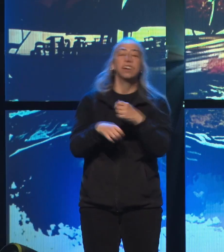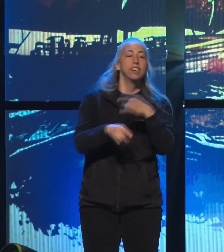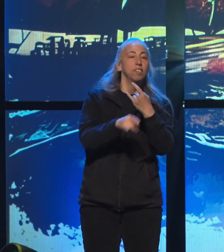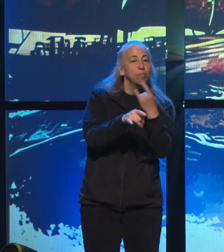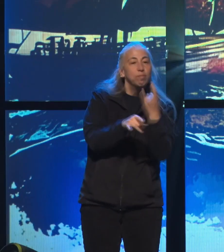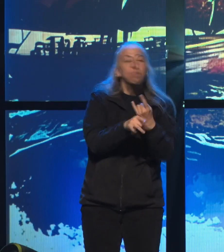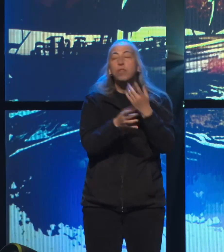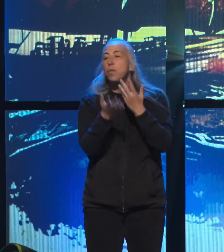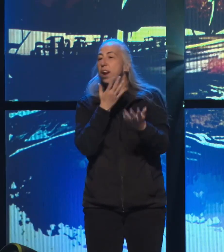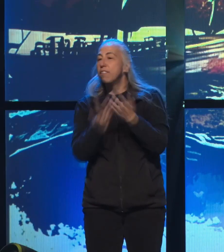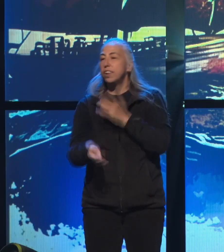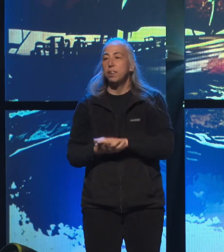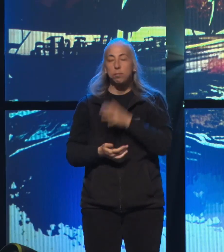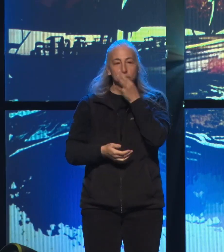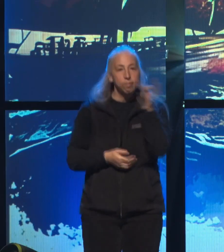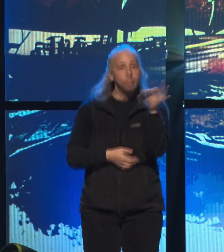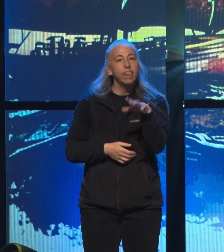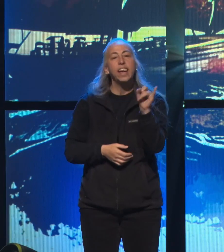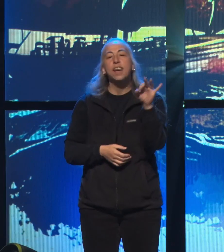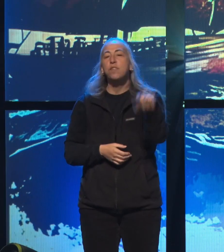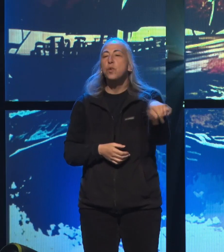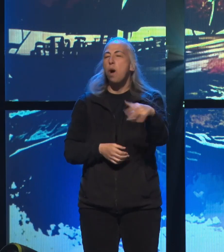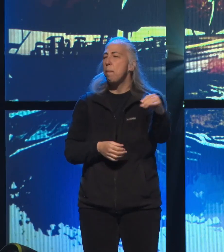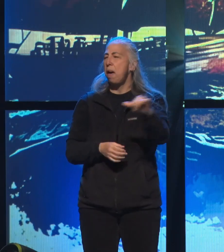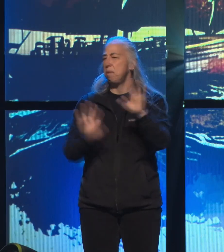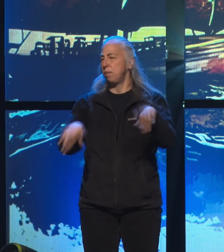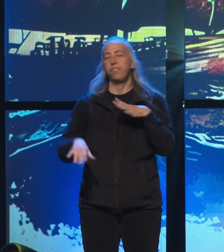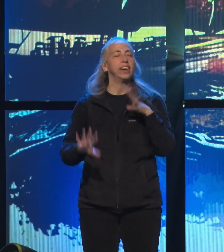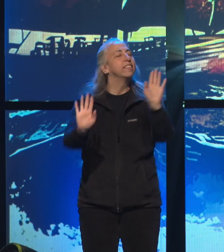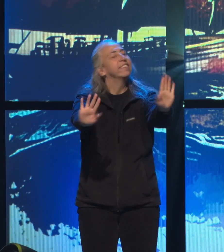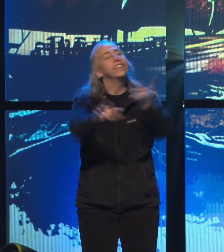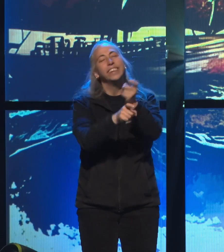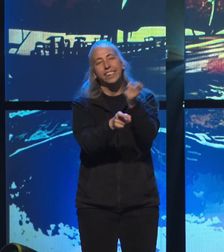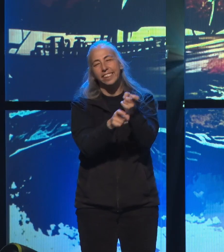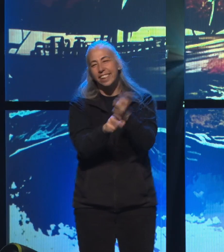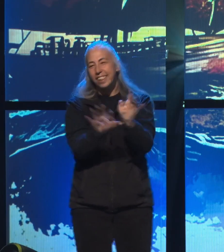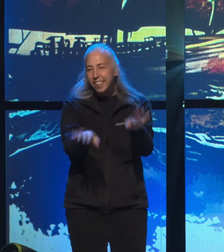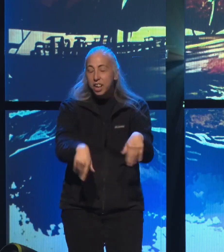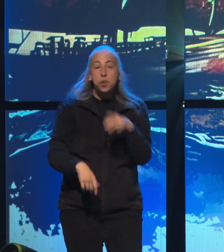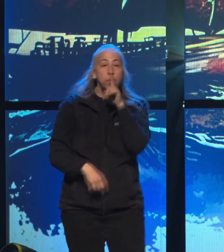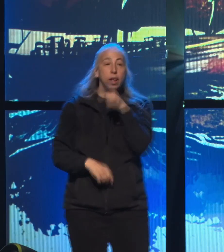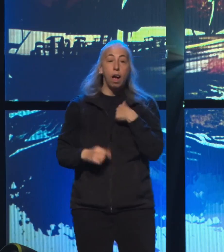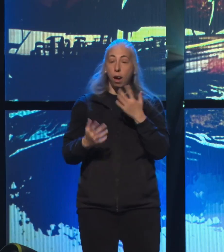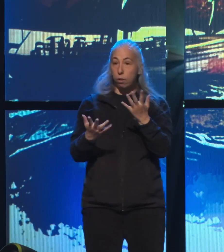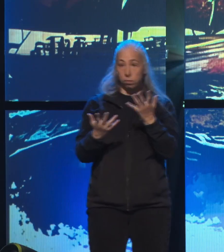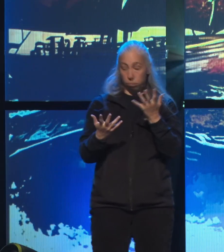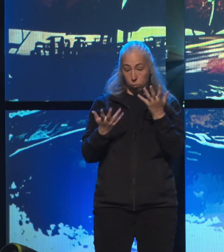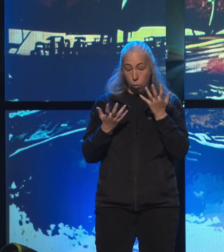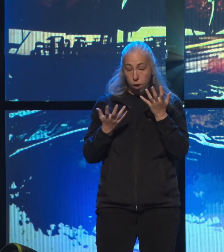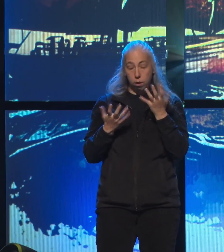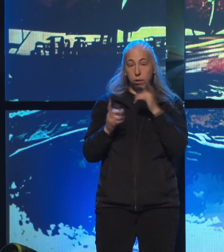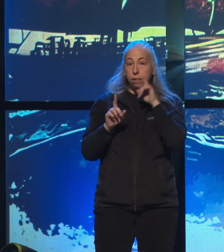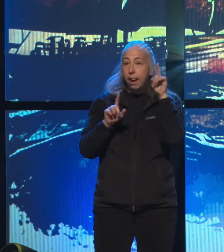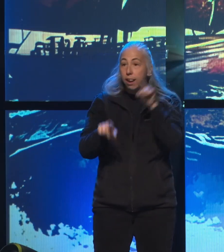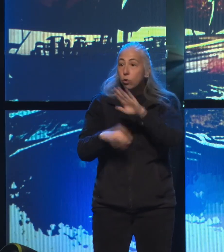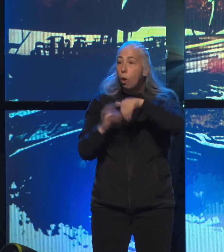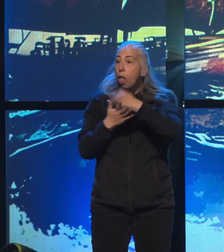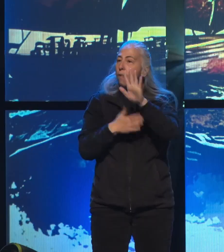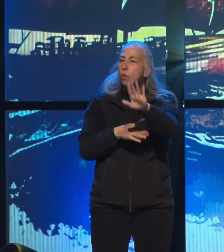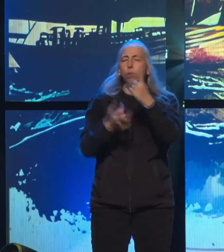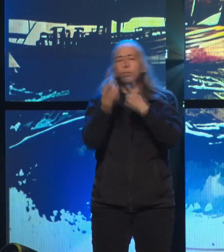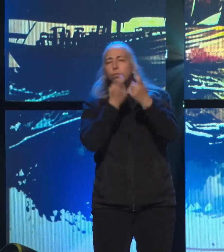up for it all as long as you're paying, and it'll be fun. So no, and I'd love to answer any questions you might have, all that